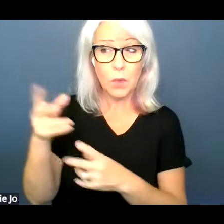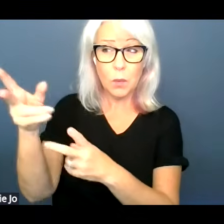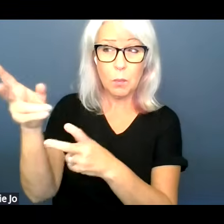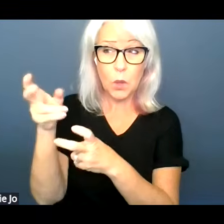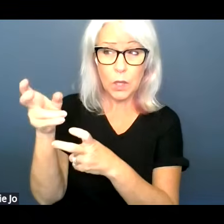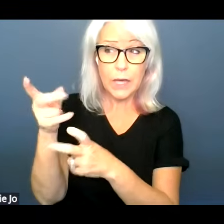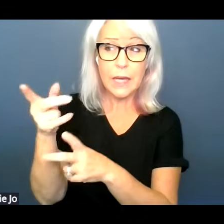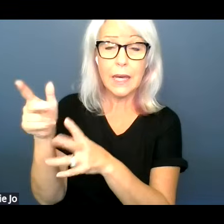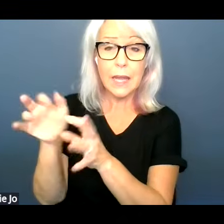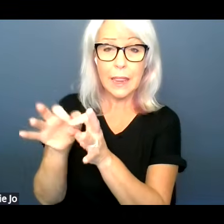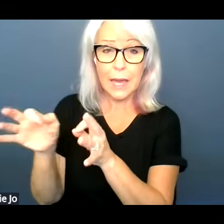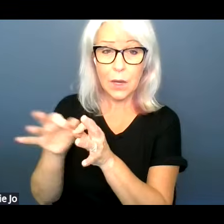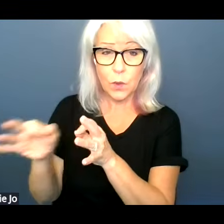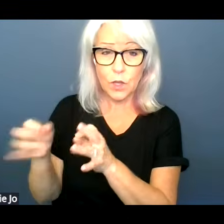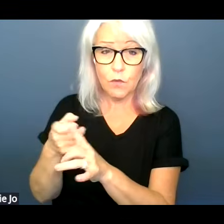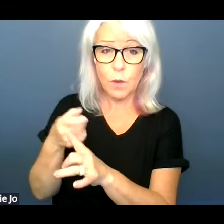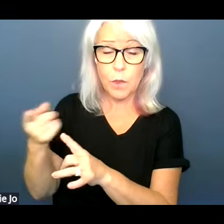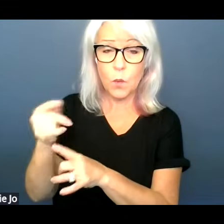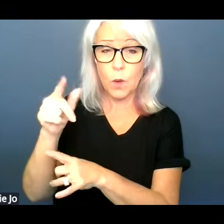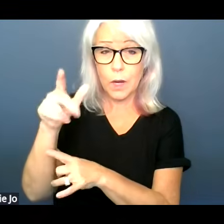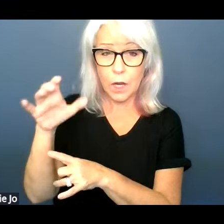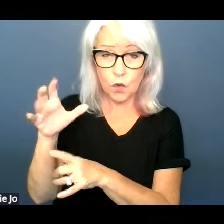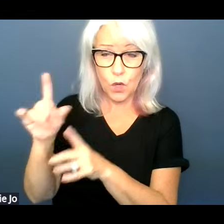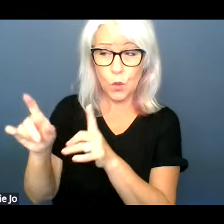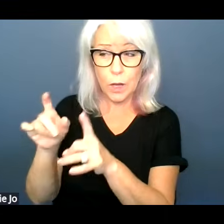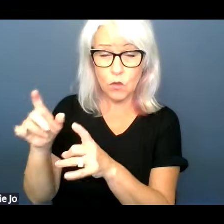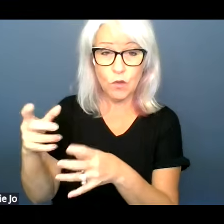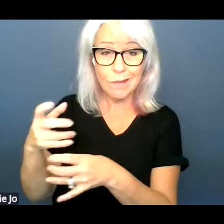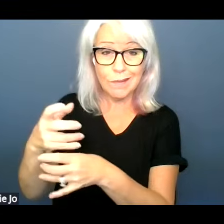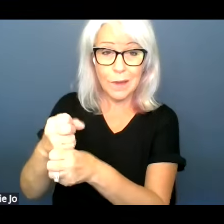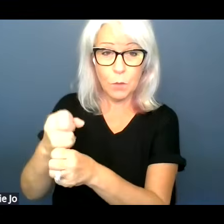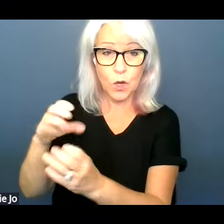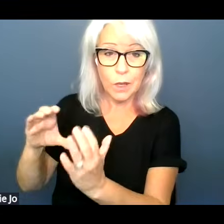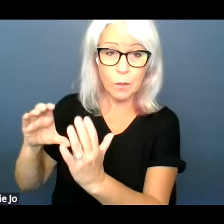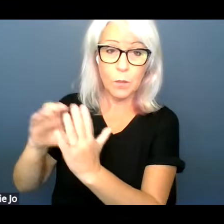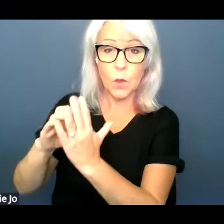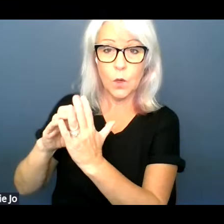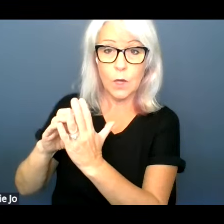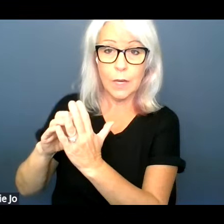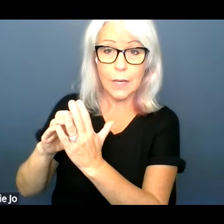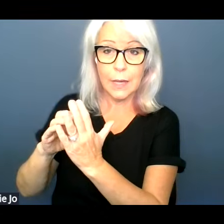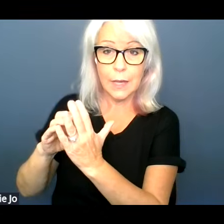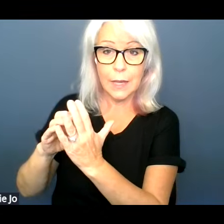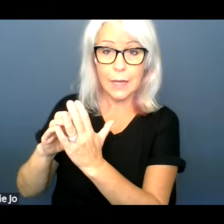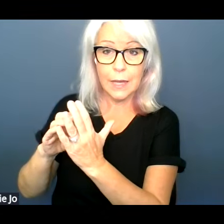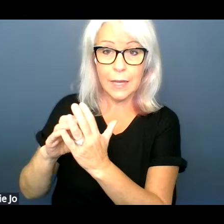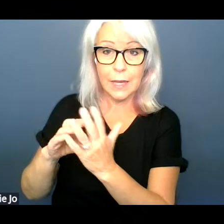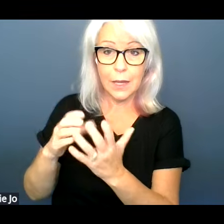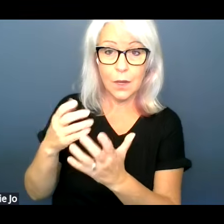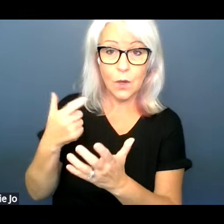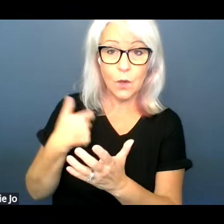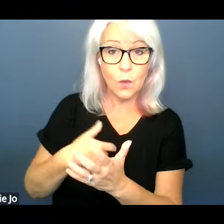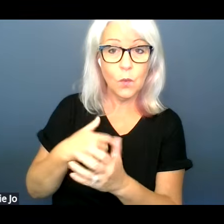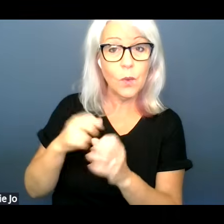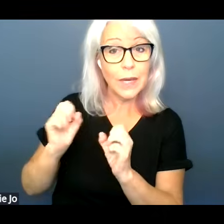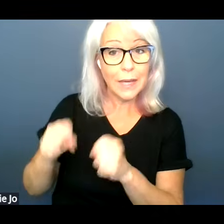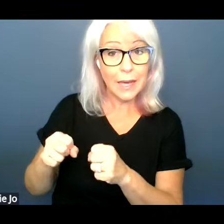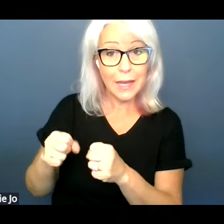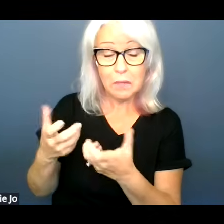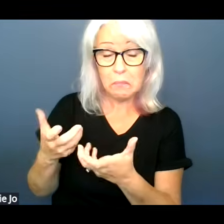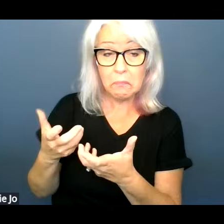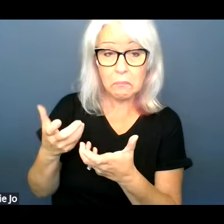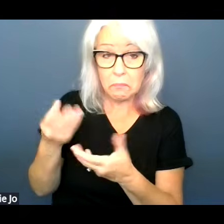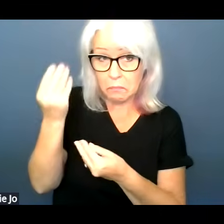the 100-question summary, and that contributed to the mix-up. If we would defer to the language preferred by the